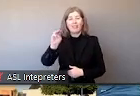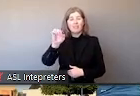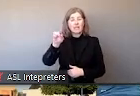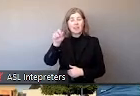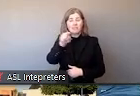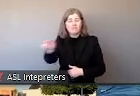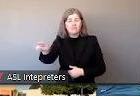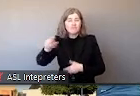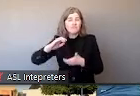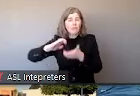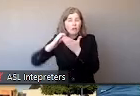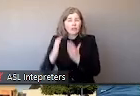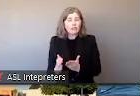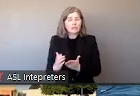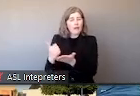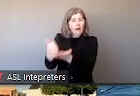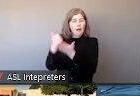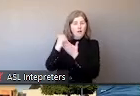partners who